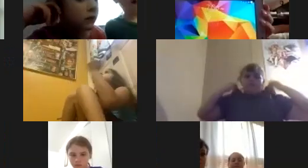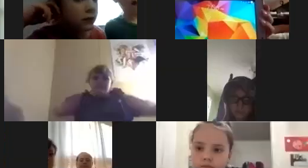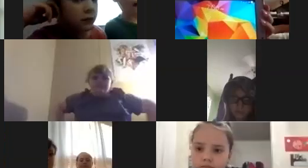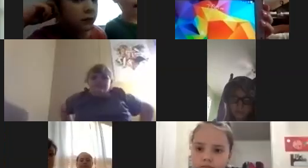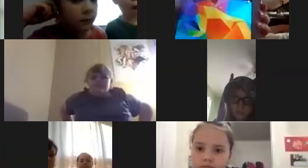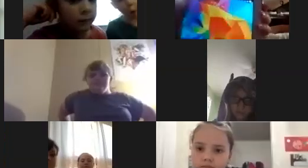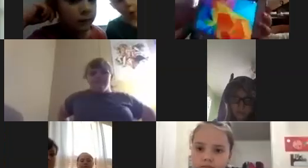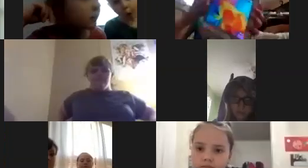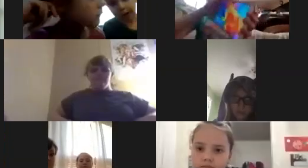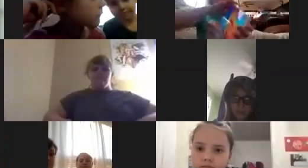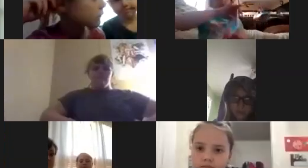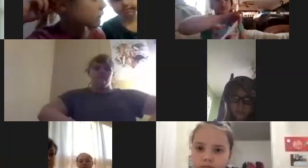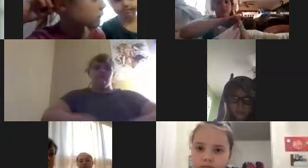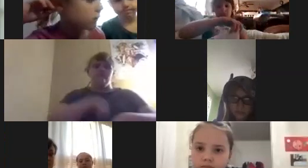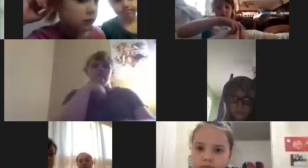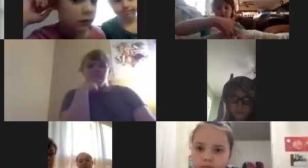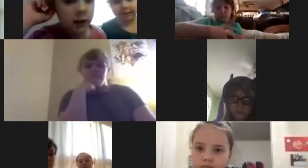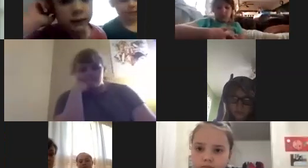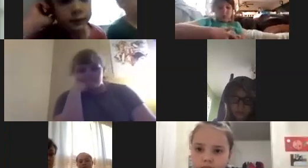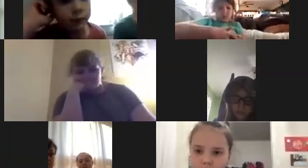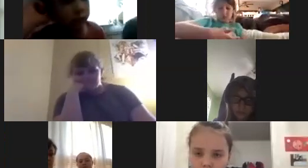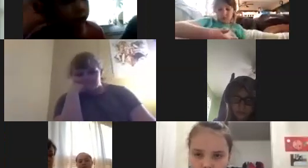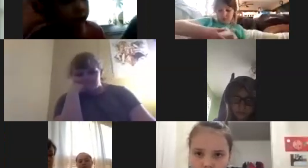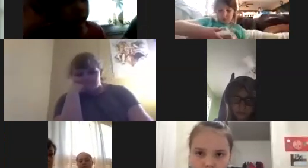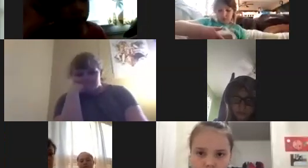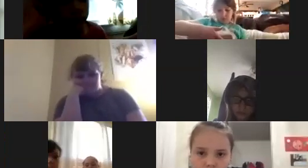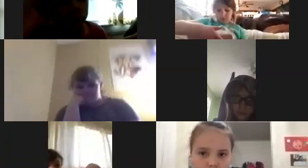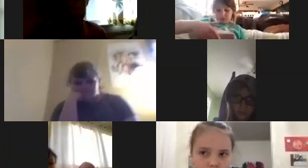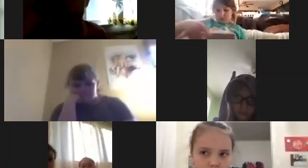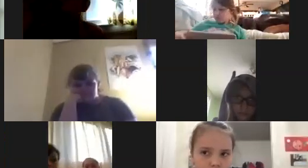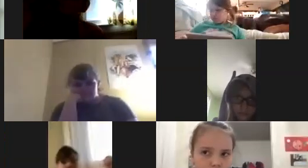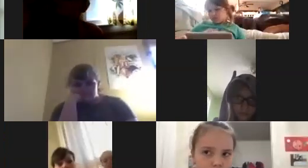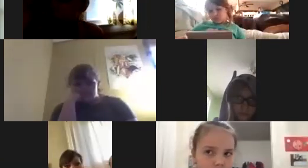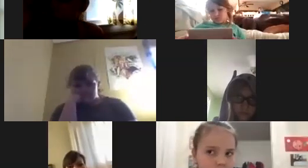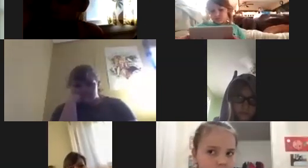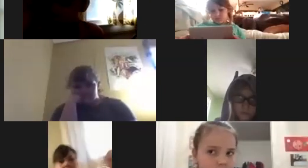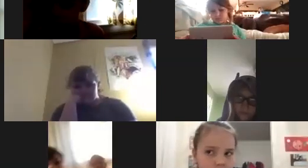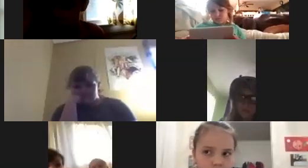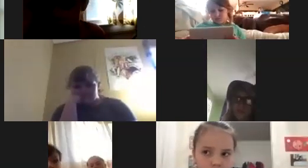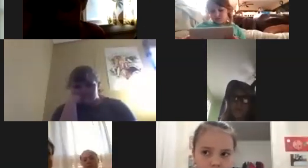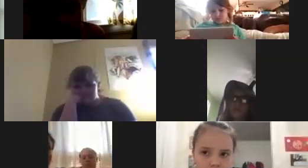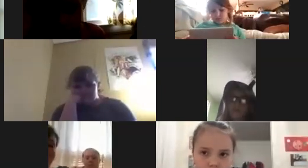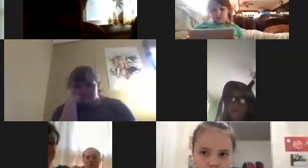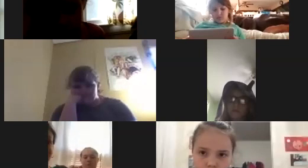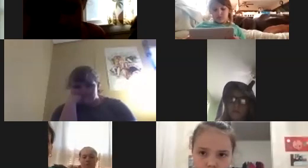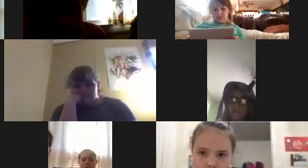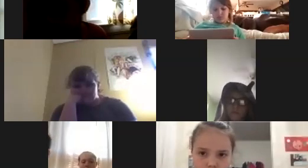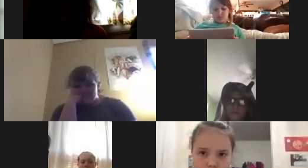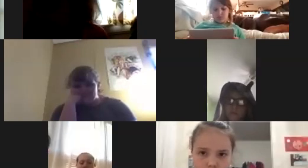here today to talk about what we're doing. It's very exciting. I did not realize there would be so many people on this call, so it's